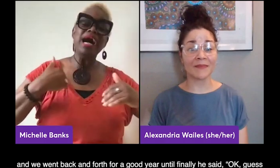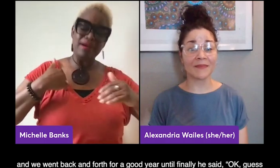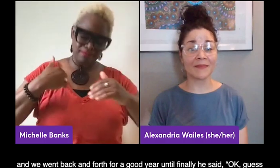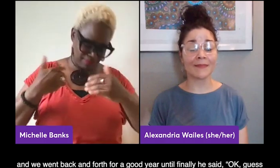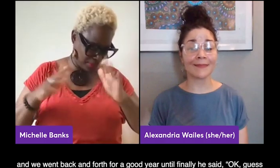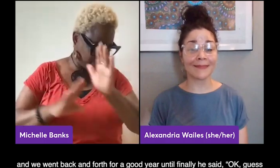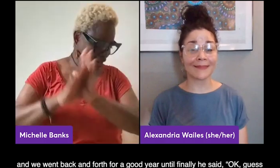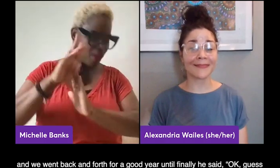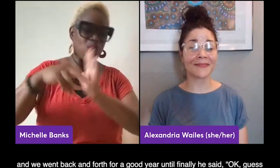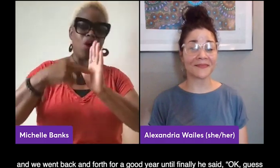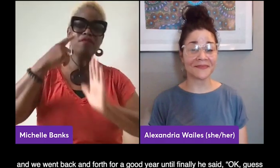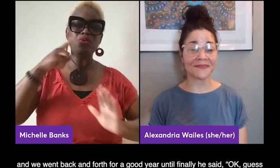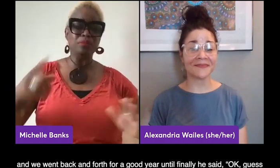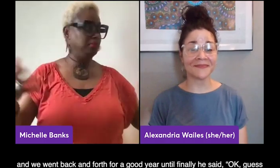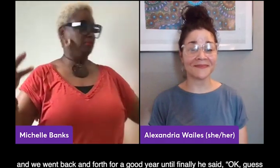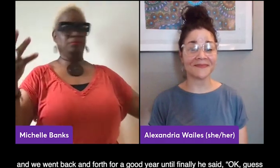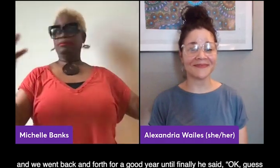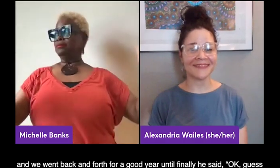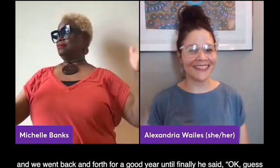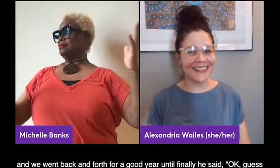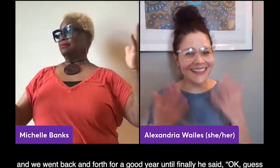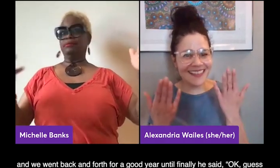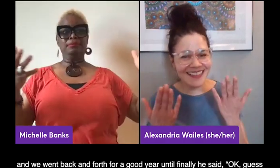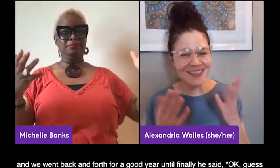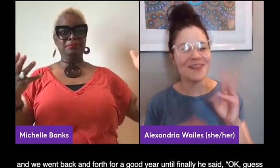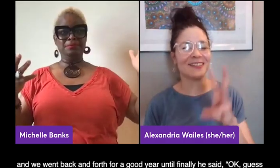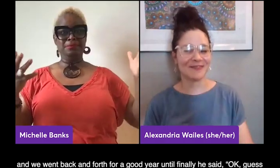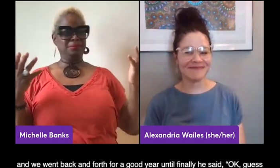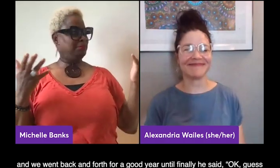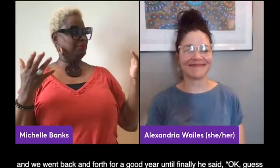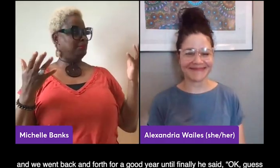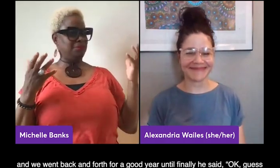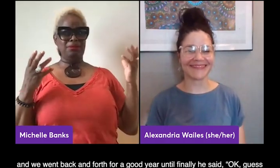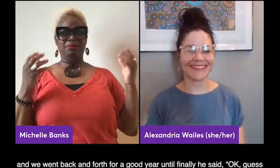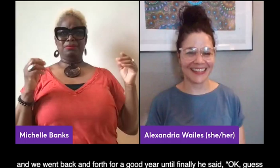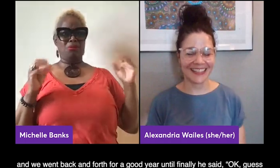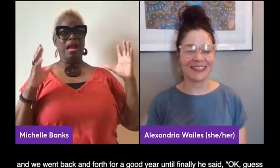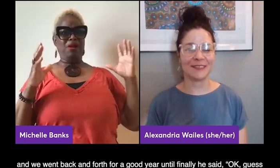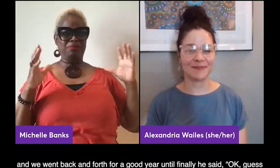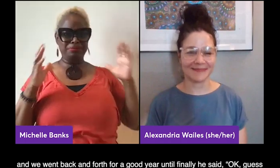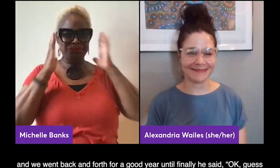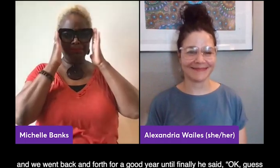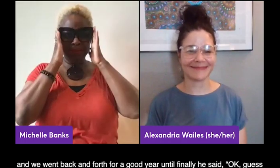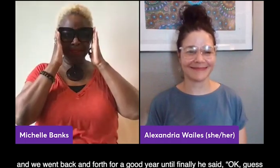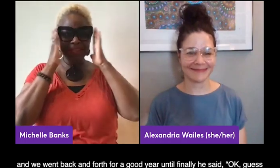developed a role for you," which was astonishing. Wow.